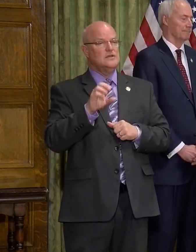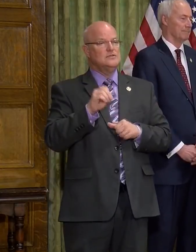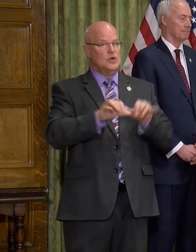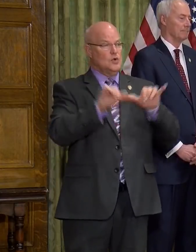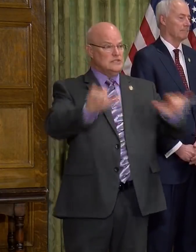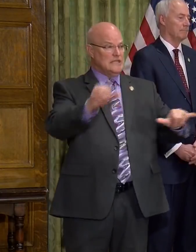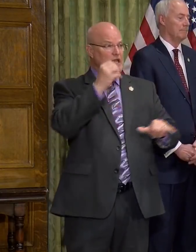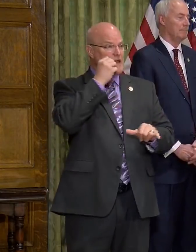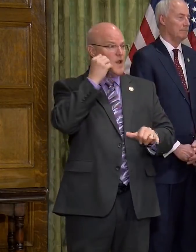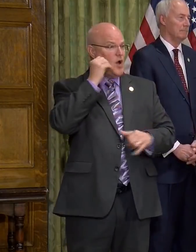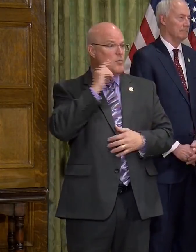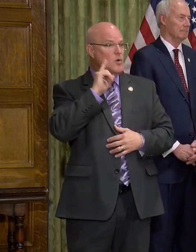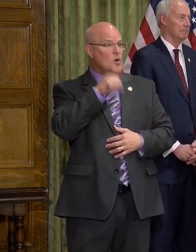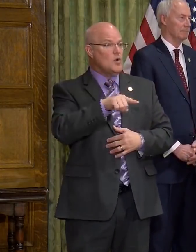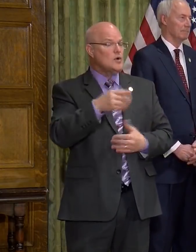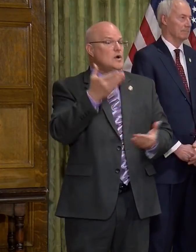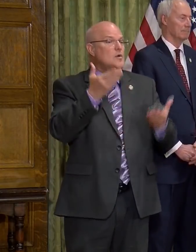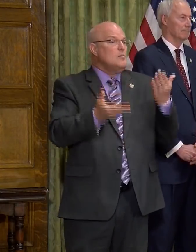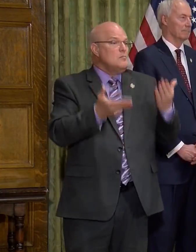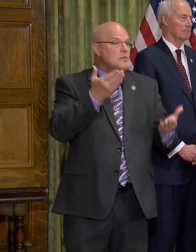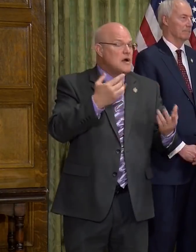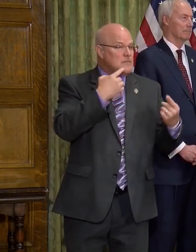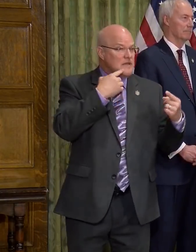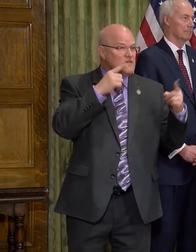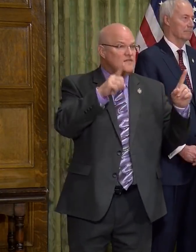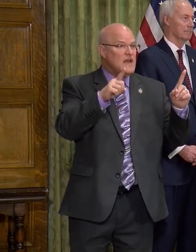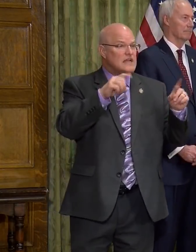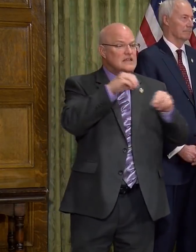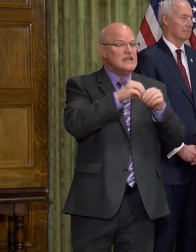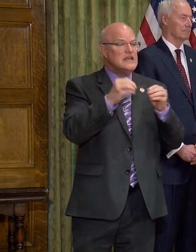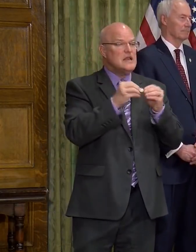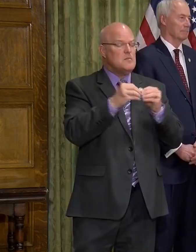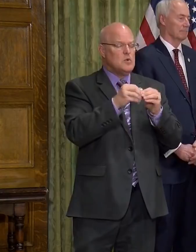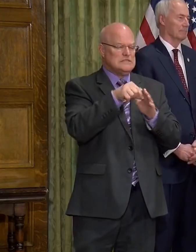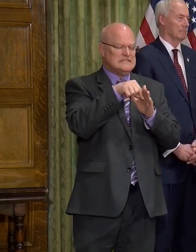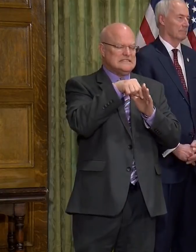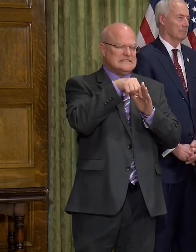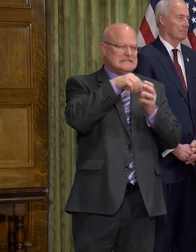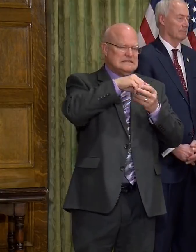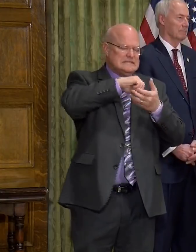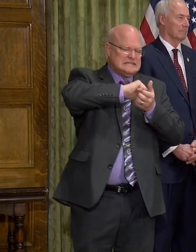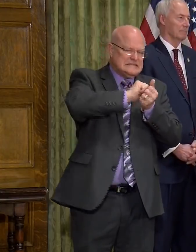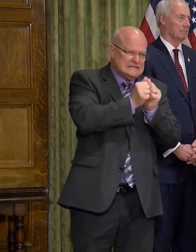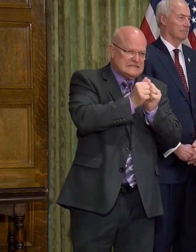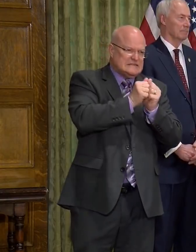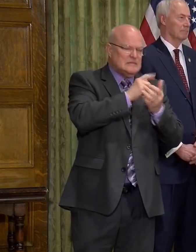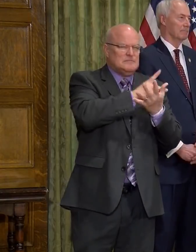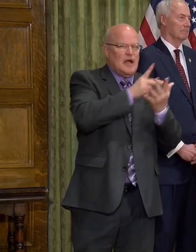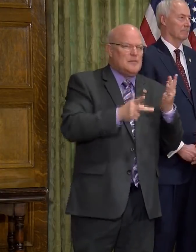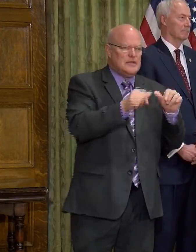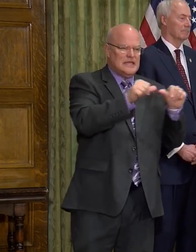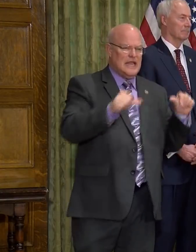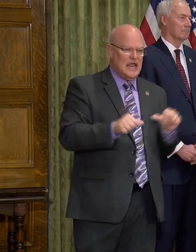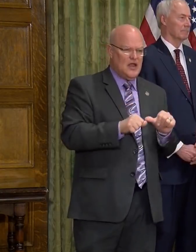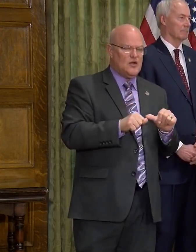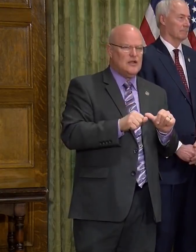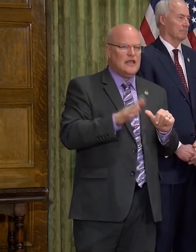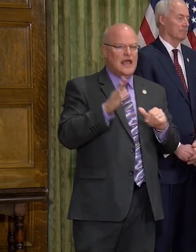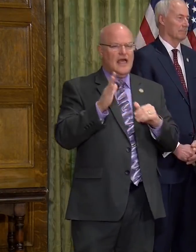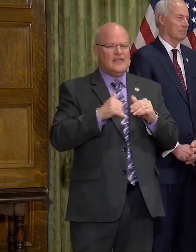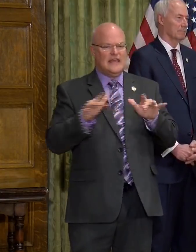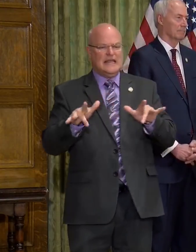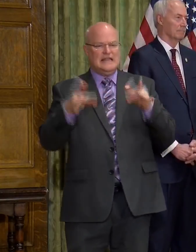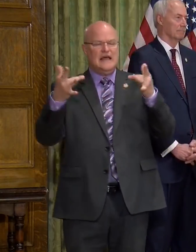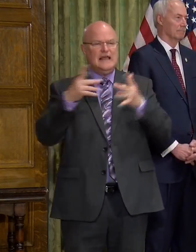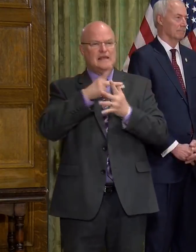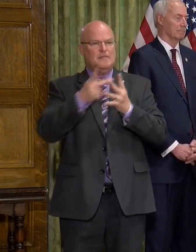a stay-at-home order might be more effective in a more densely populated area than in a more lightly